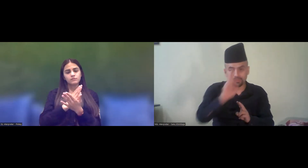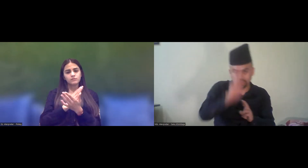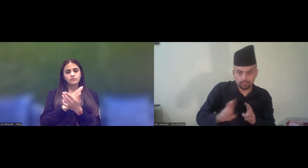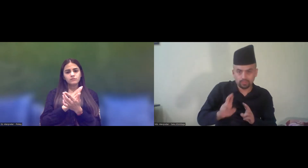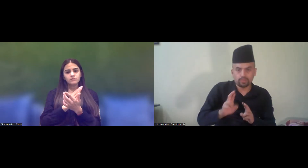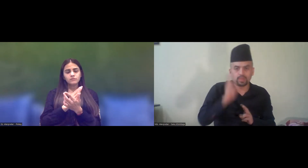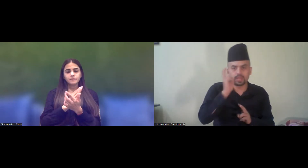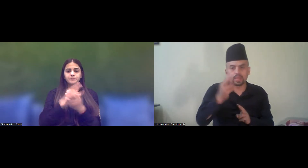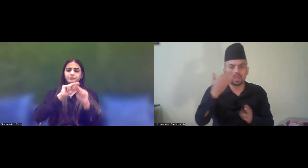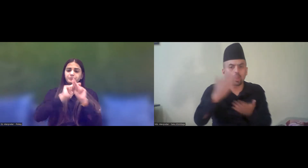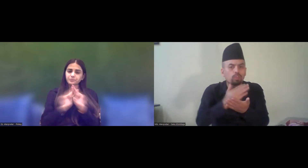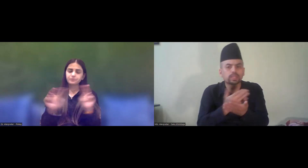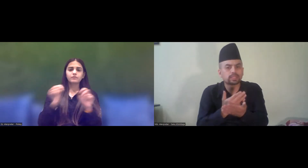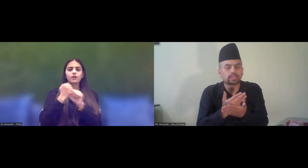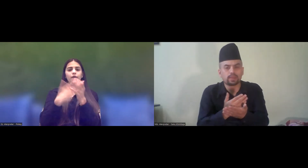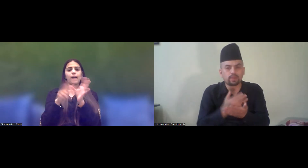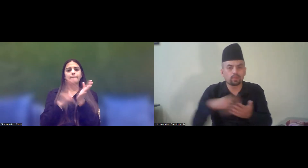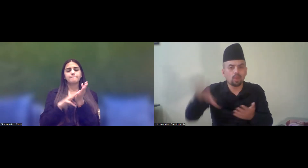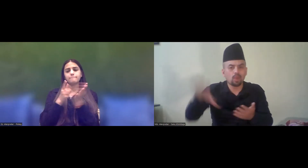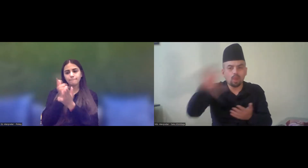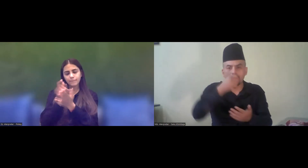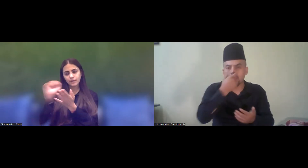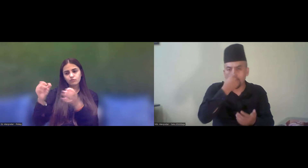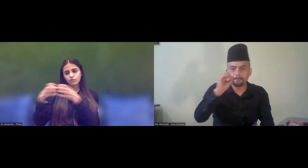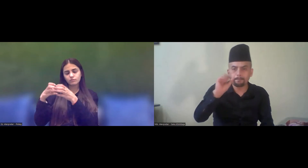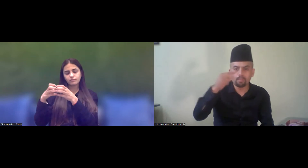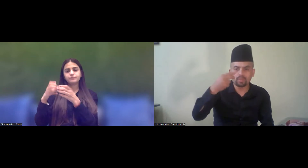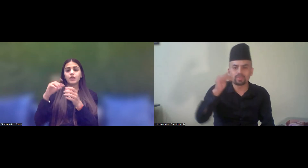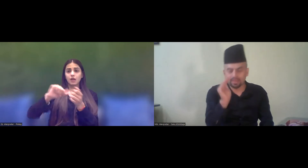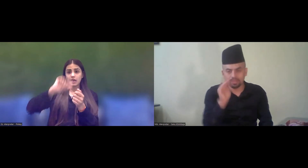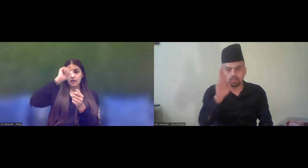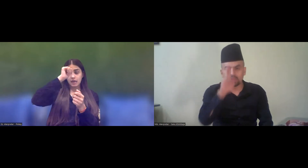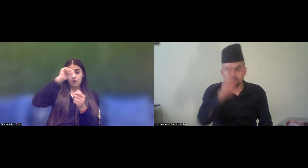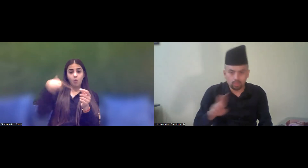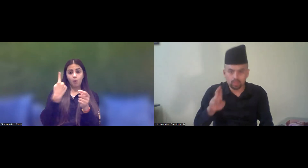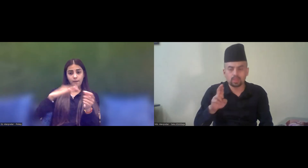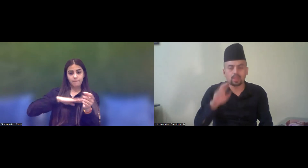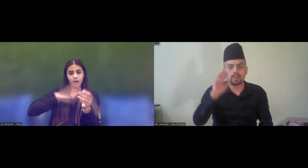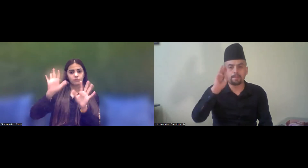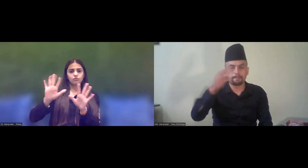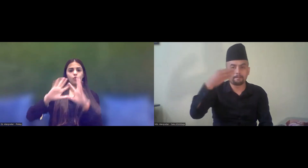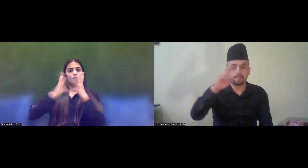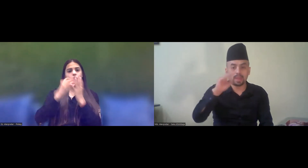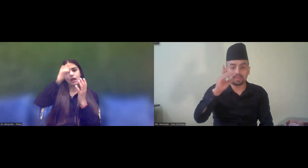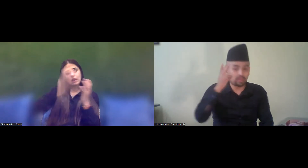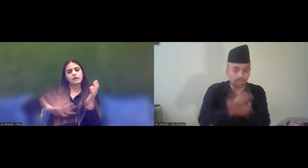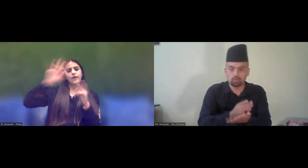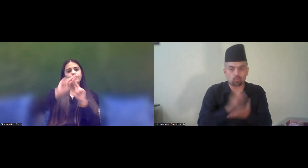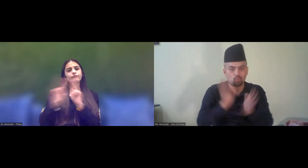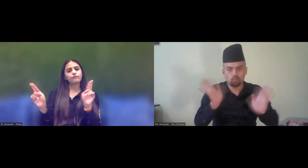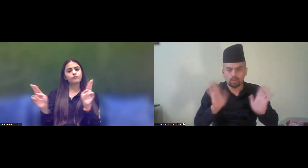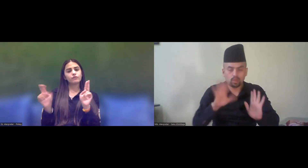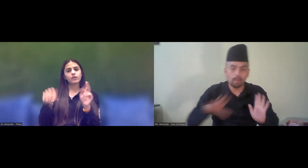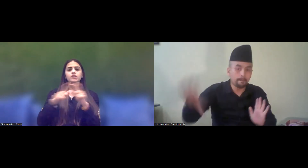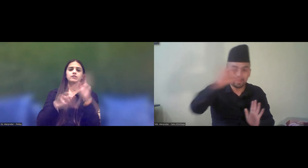gram panchayat of actually the country, not just Maharashtra. So there is a policy framework that has been developed at this point